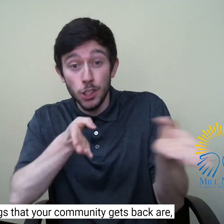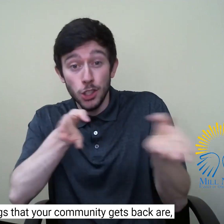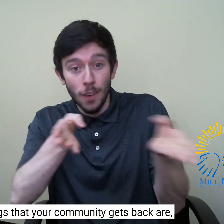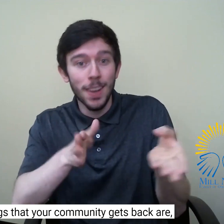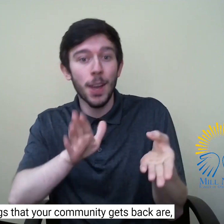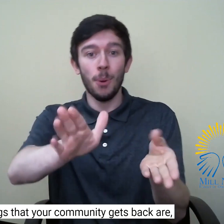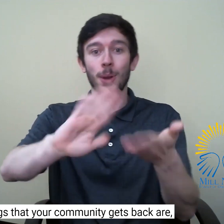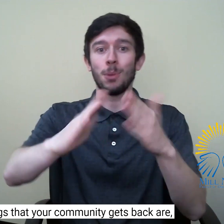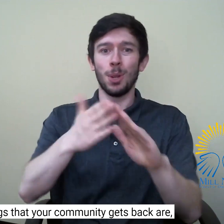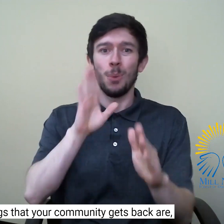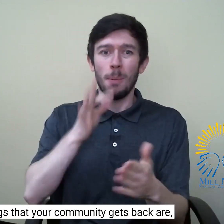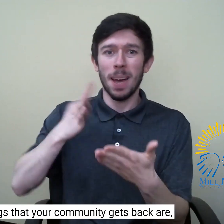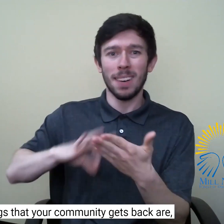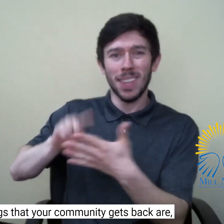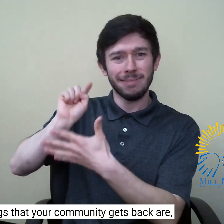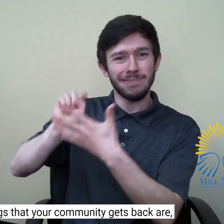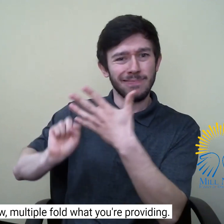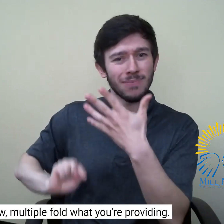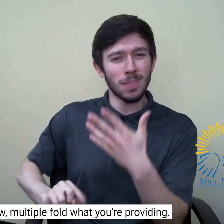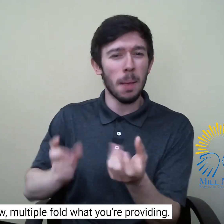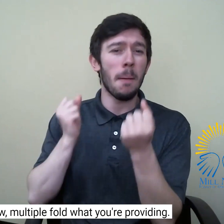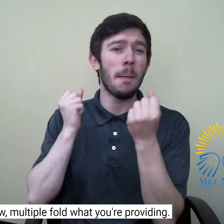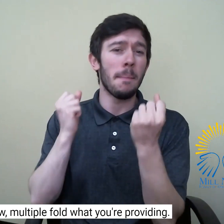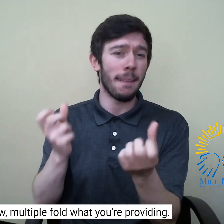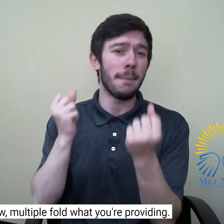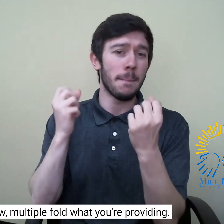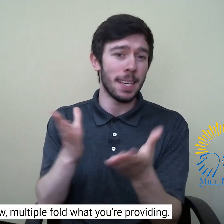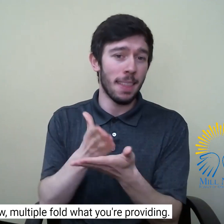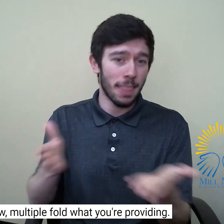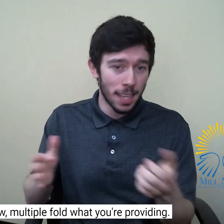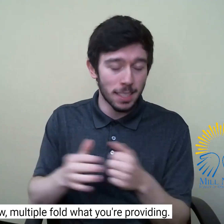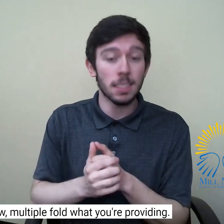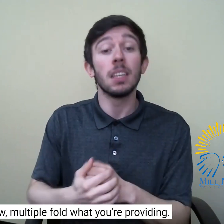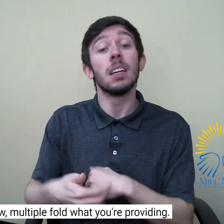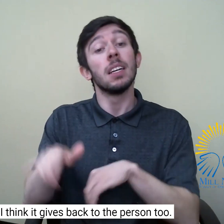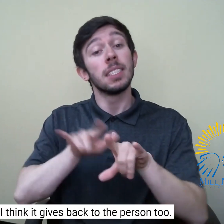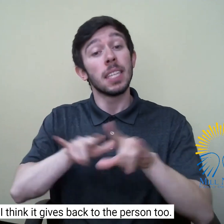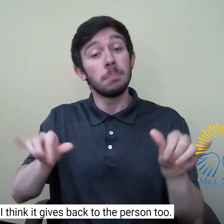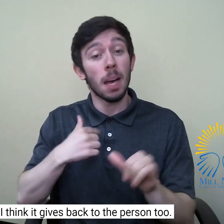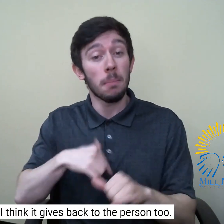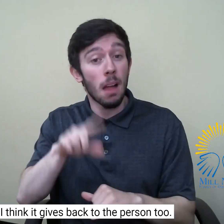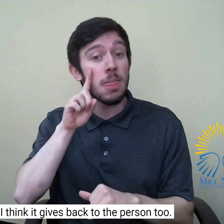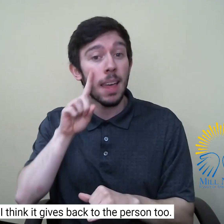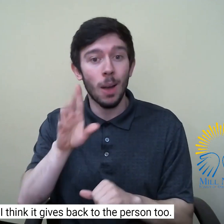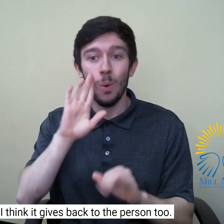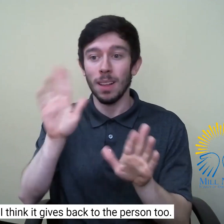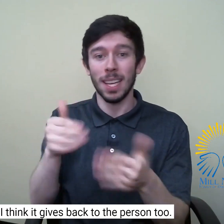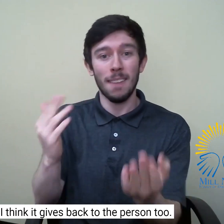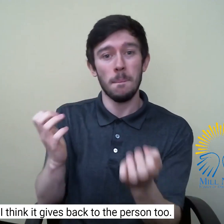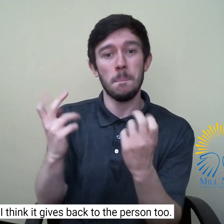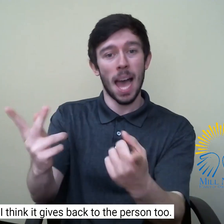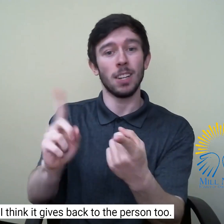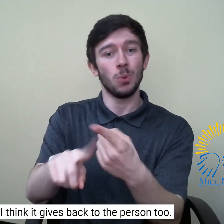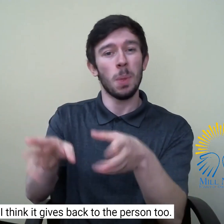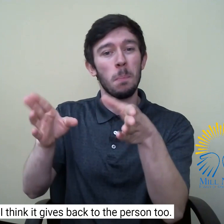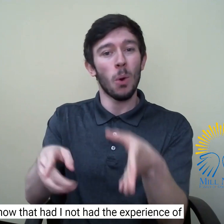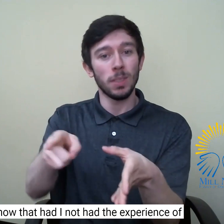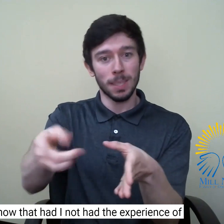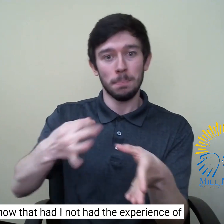your community gets back are, multiple fold what you're providing, but also I think it gives back to the person too. I mean, I